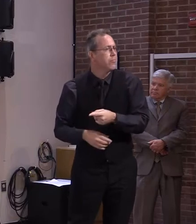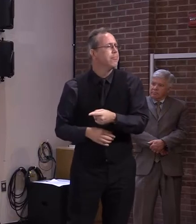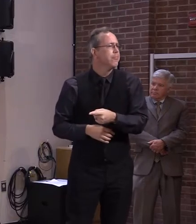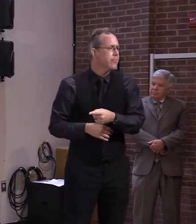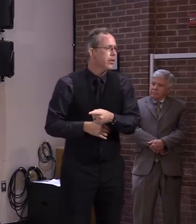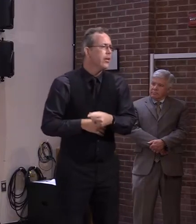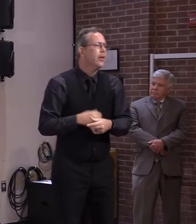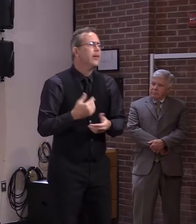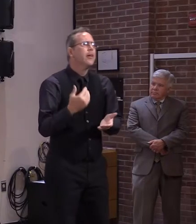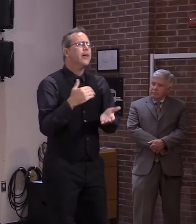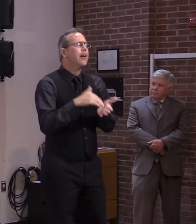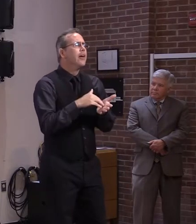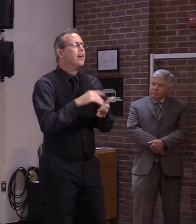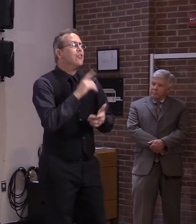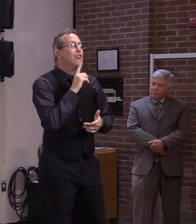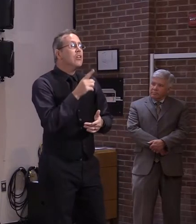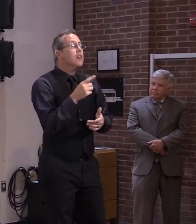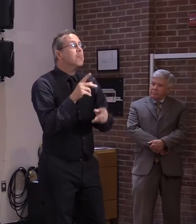takes,